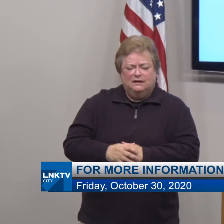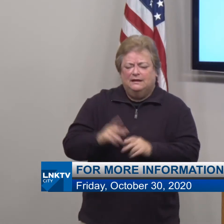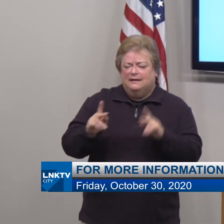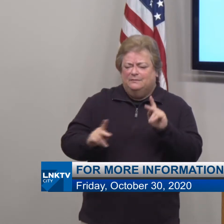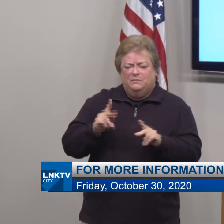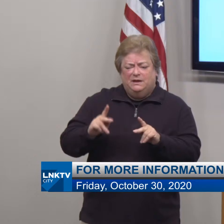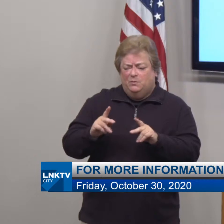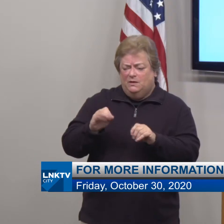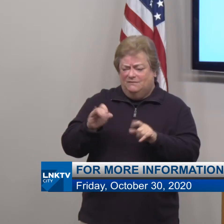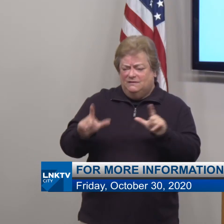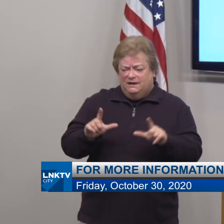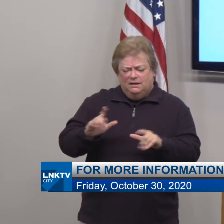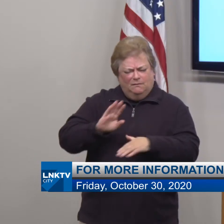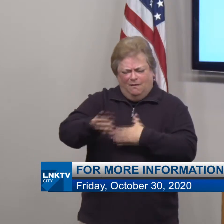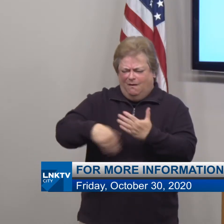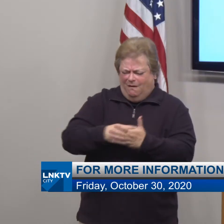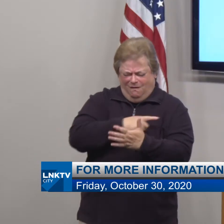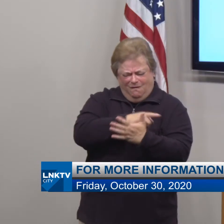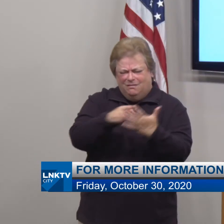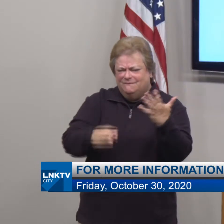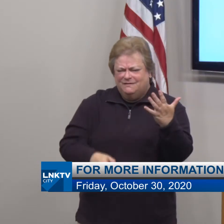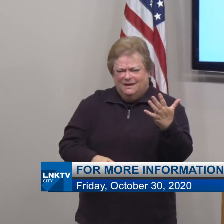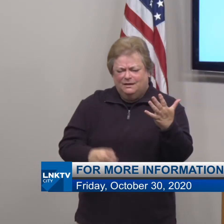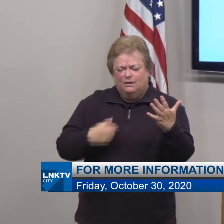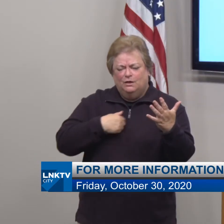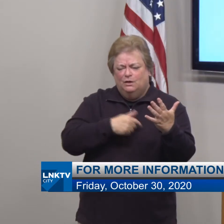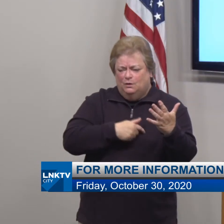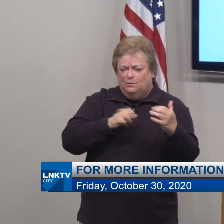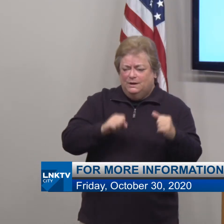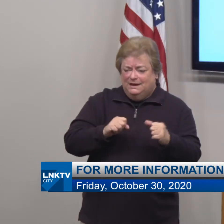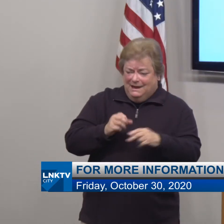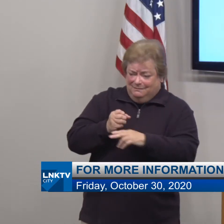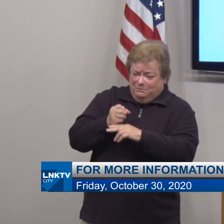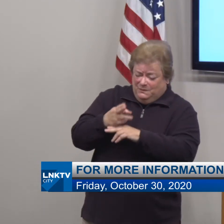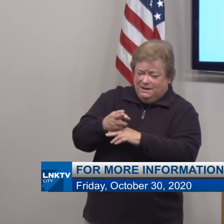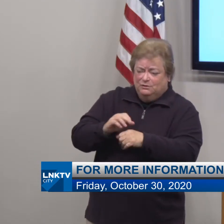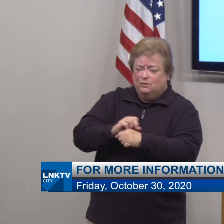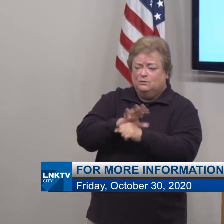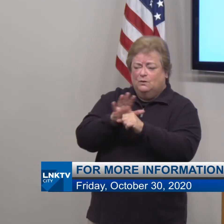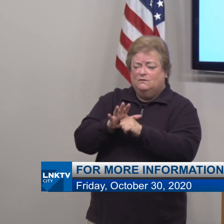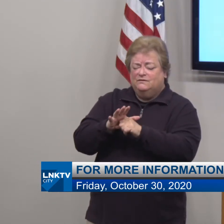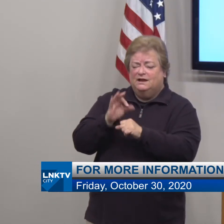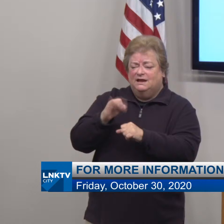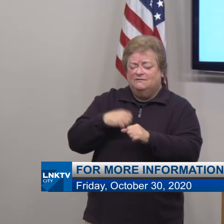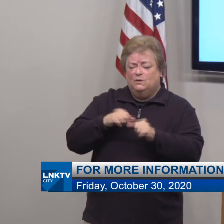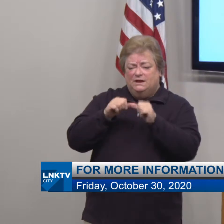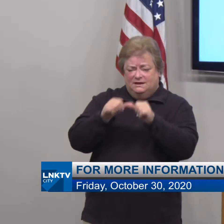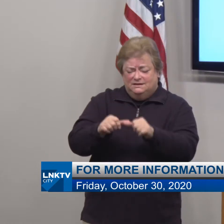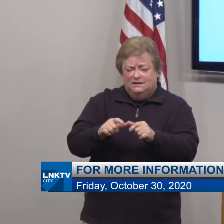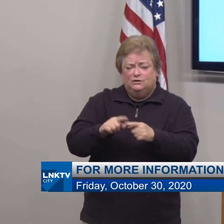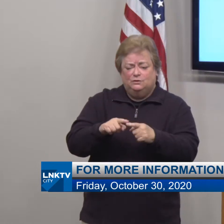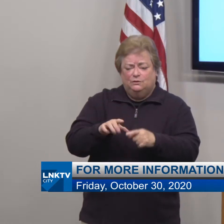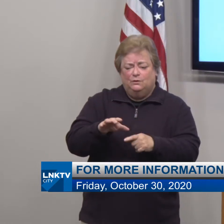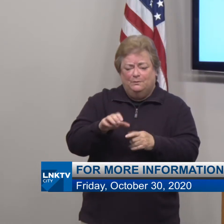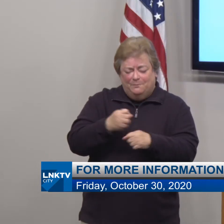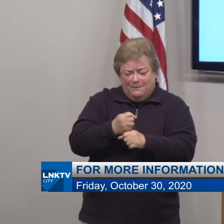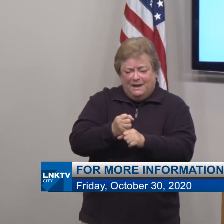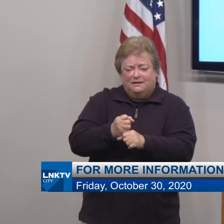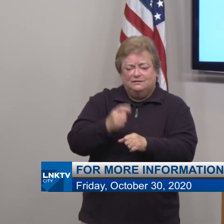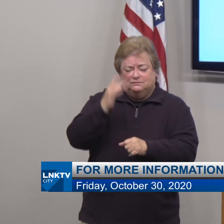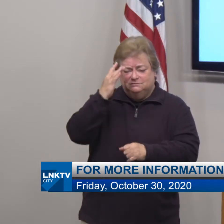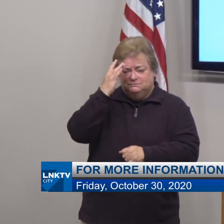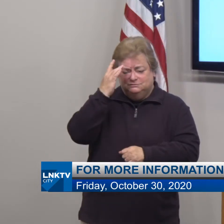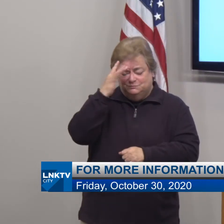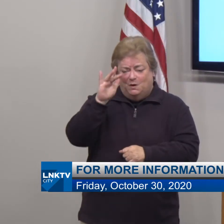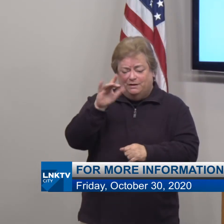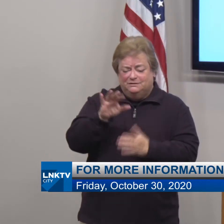all of these things. We can be greater than COVID if we continue to make the smart choices to stay safe. And speaking of people